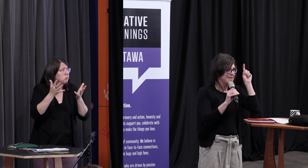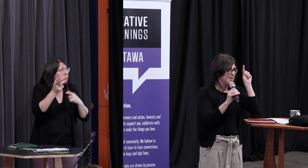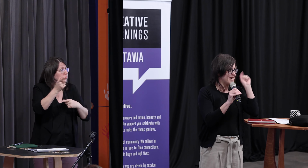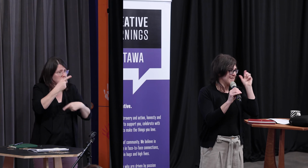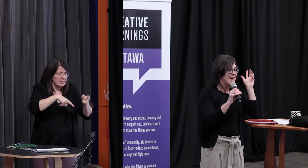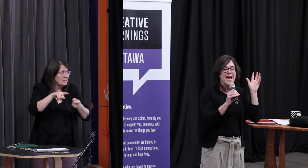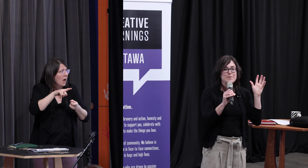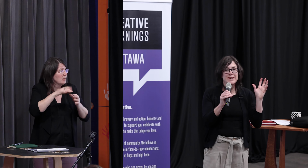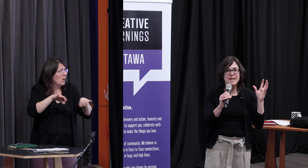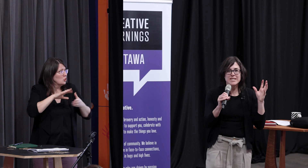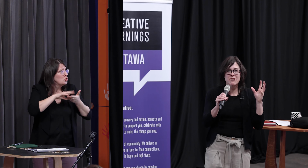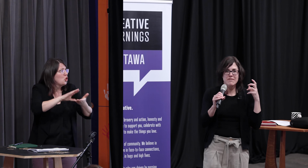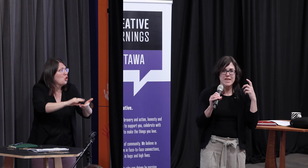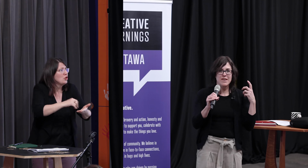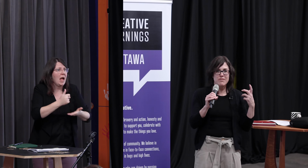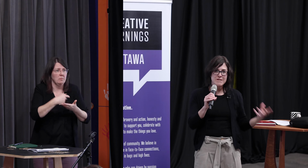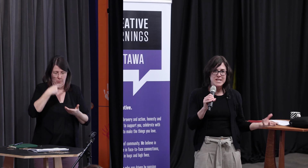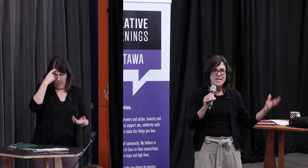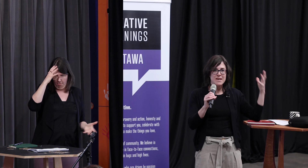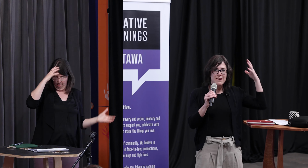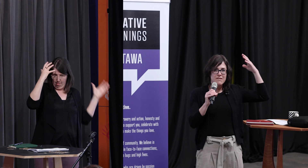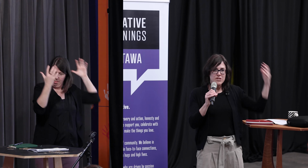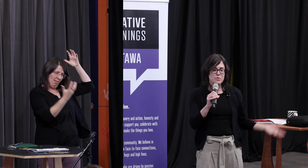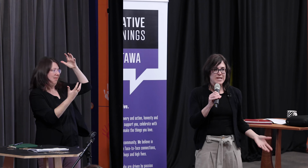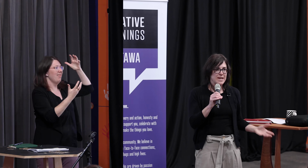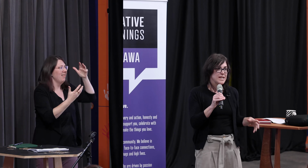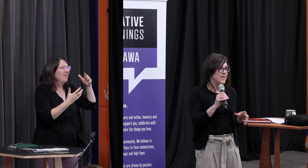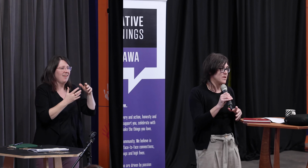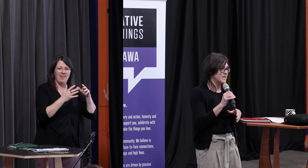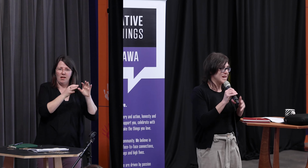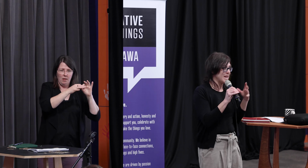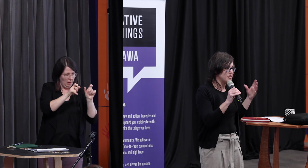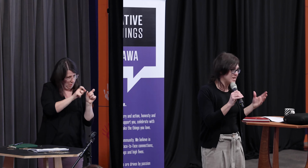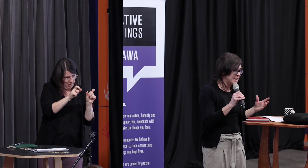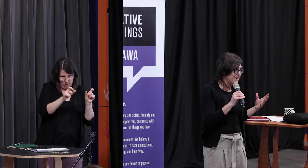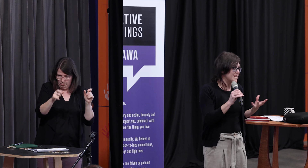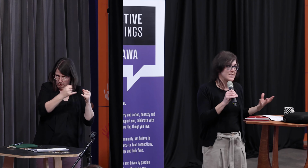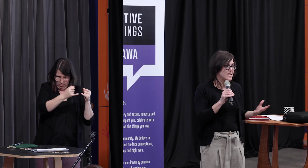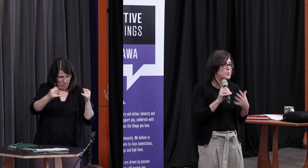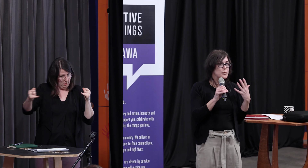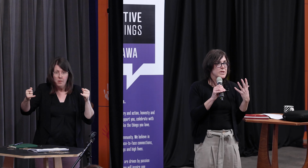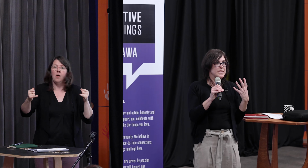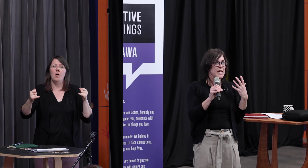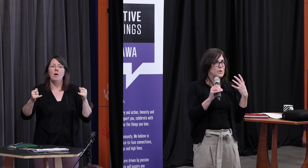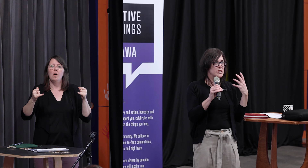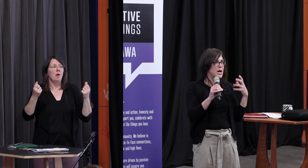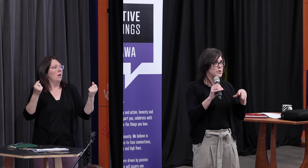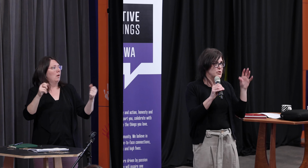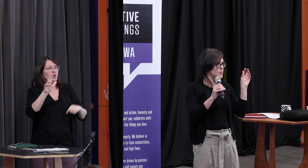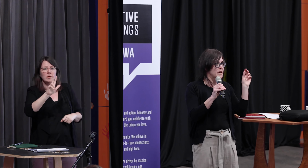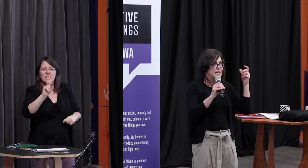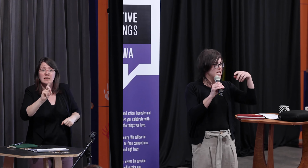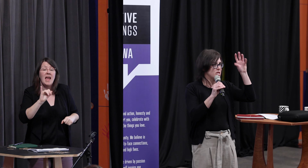brain on its head because you're thinking 3D visually. And if anyone's ADHD, honestly, this